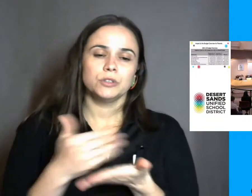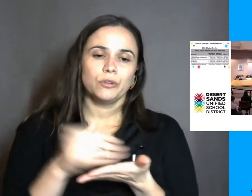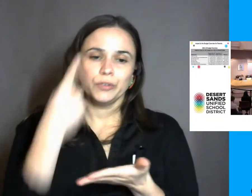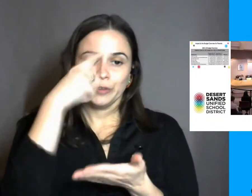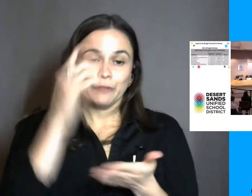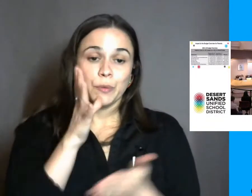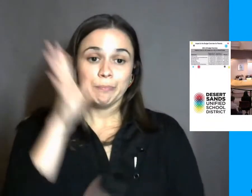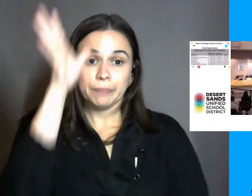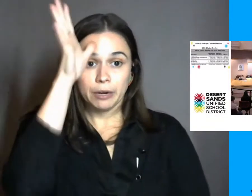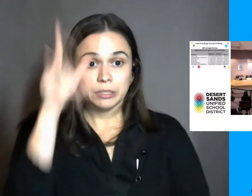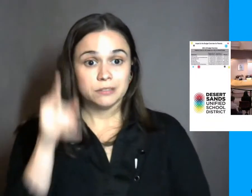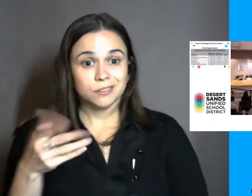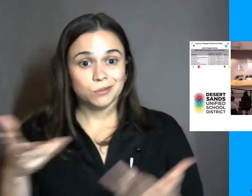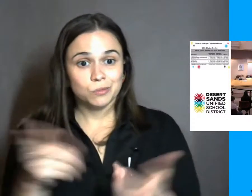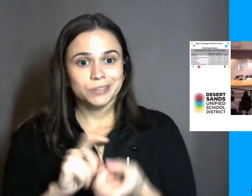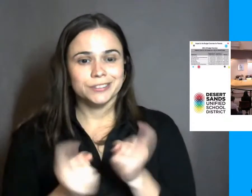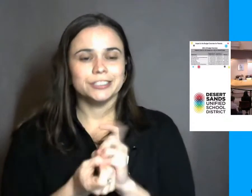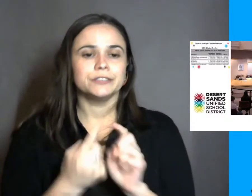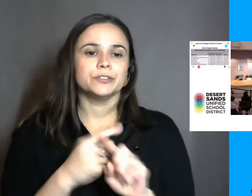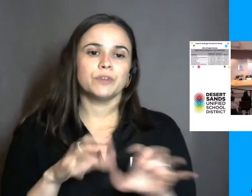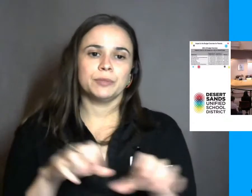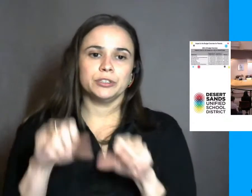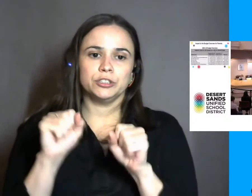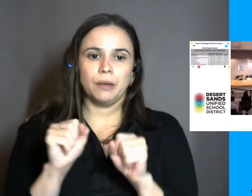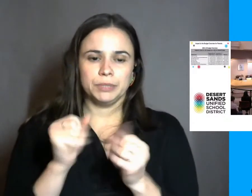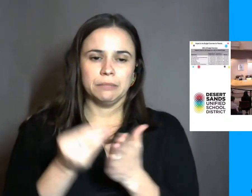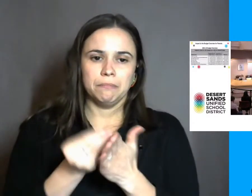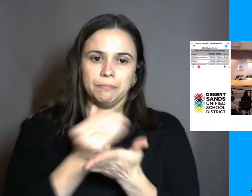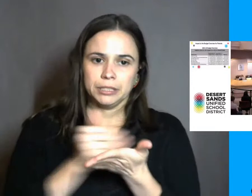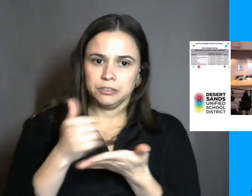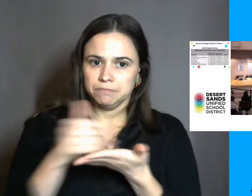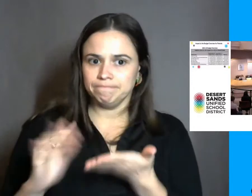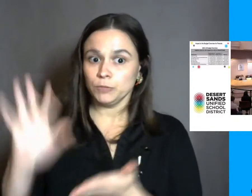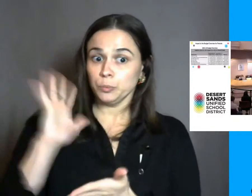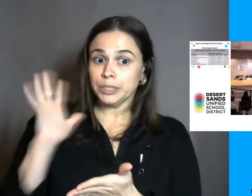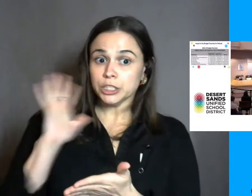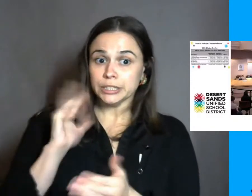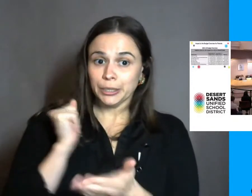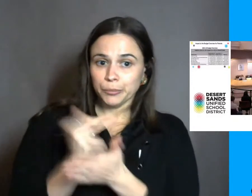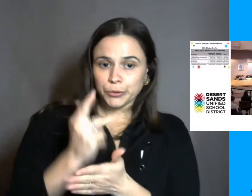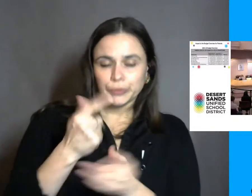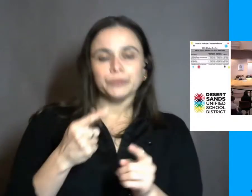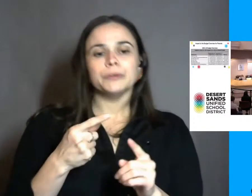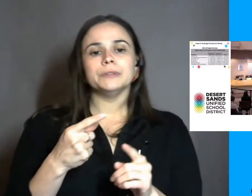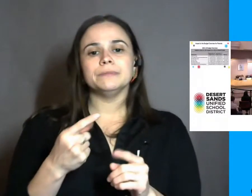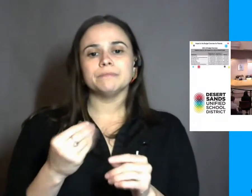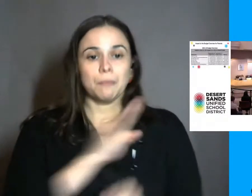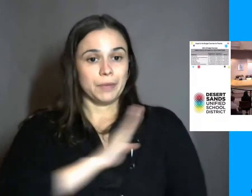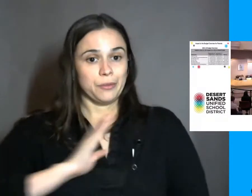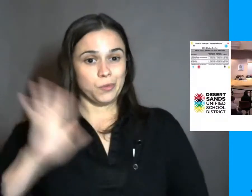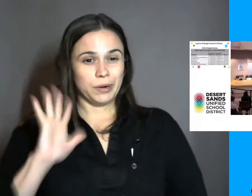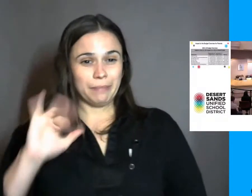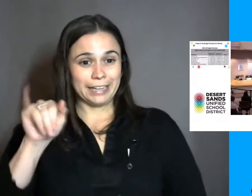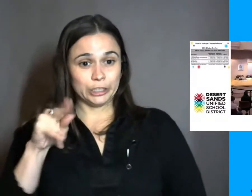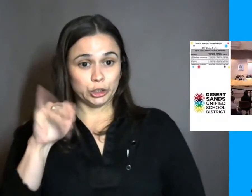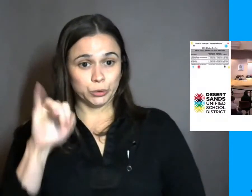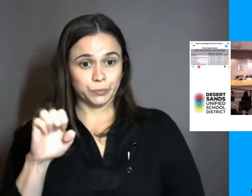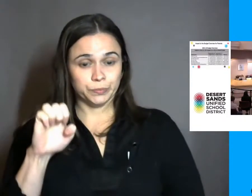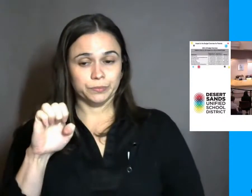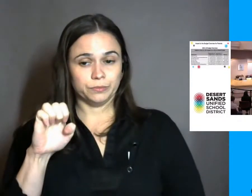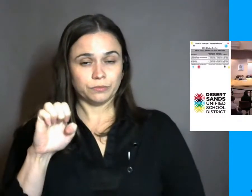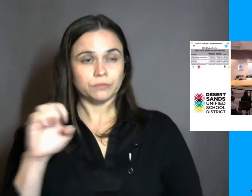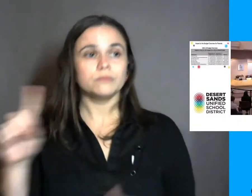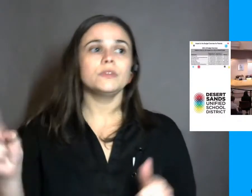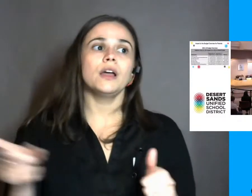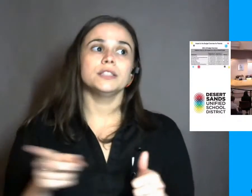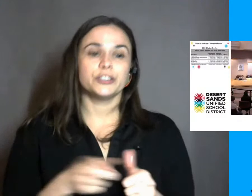are made from our adopted budget, our original budget that was approved by the board in June, to pretty much our first interim, the changes that